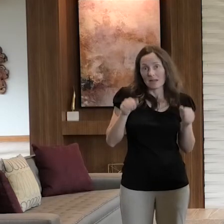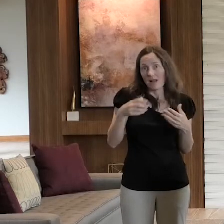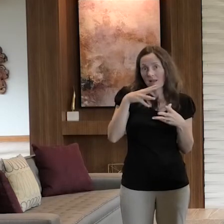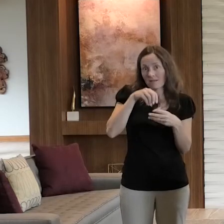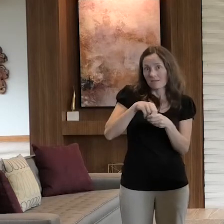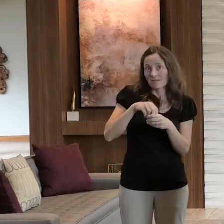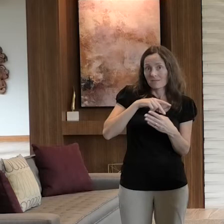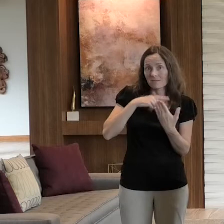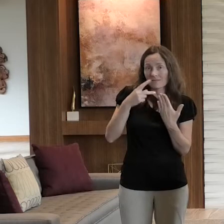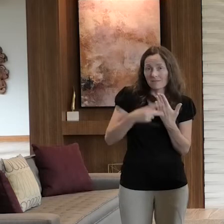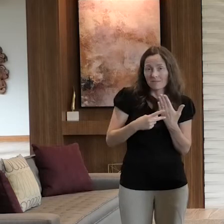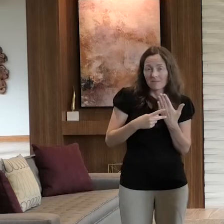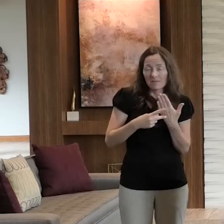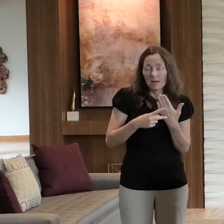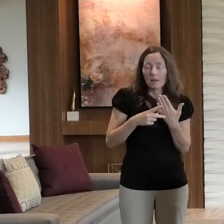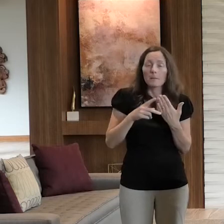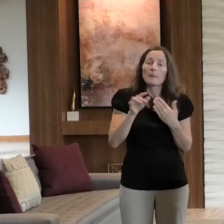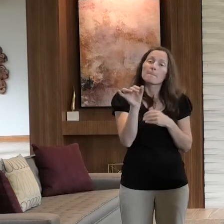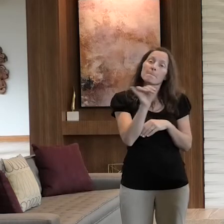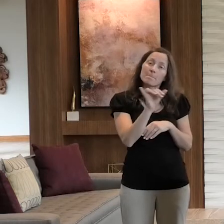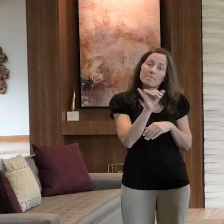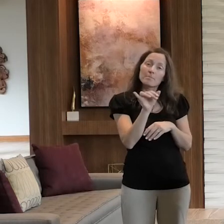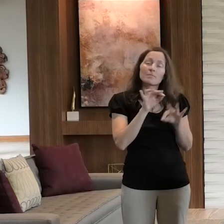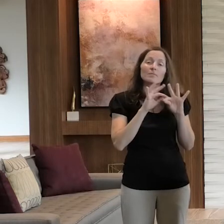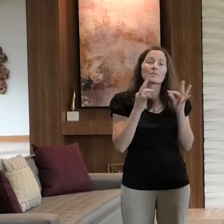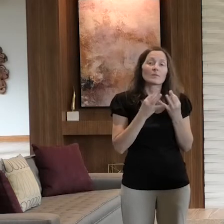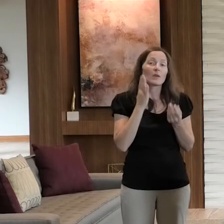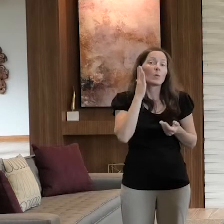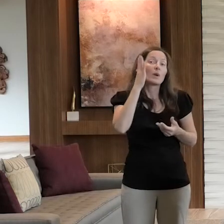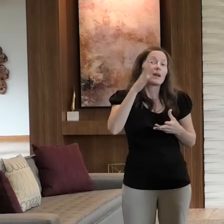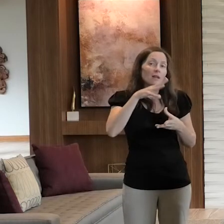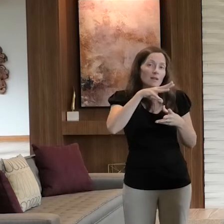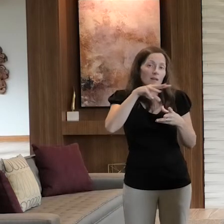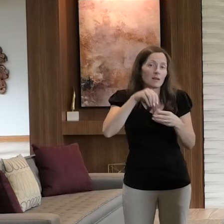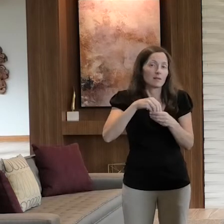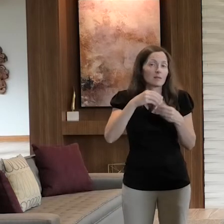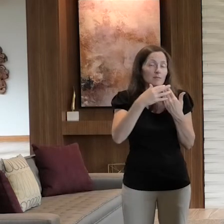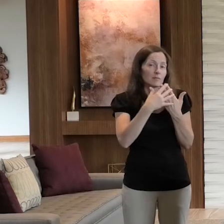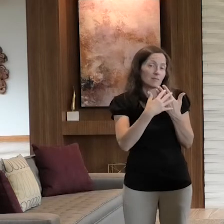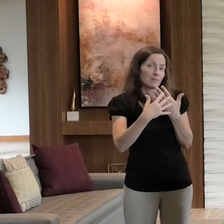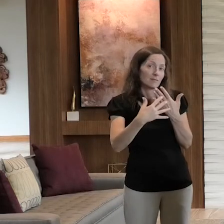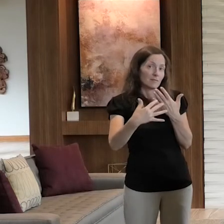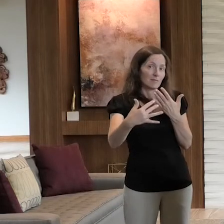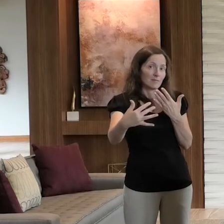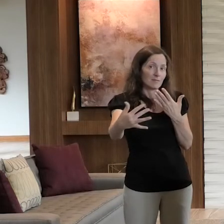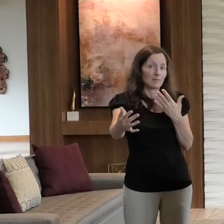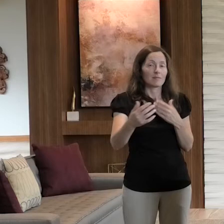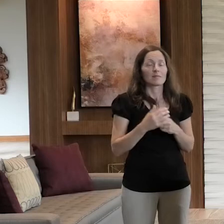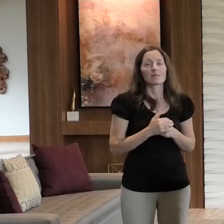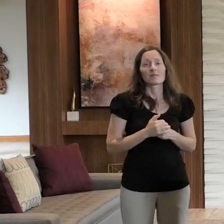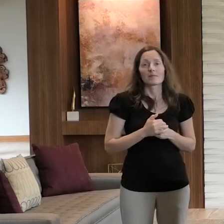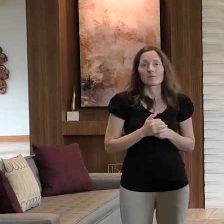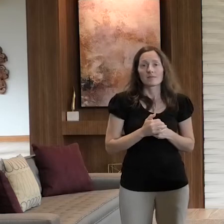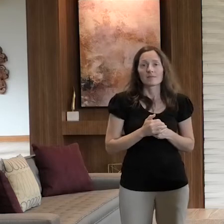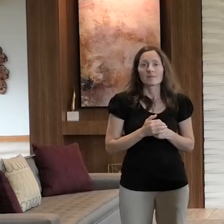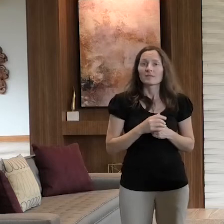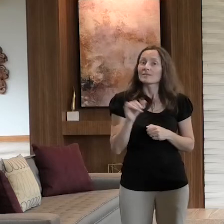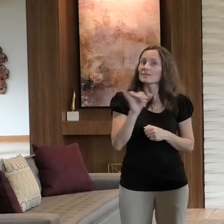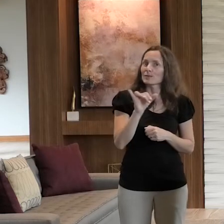program, but the families that will participate going forward, and the new ideas